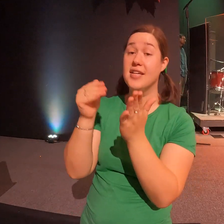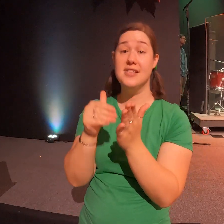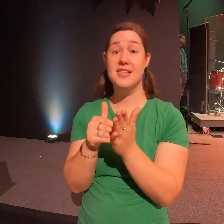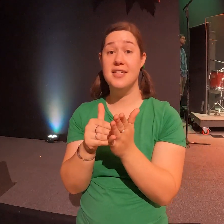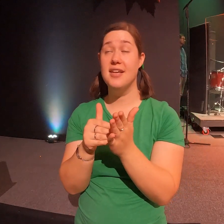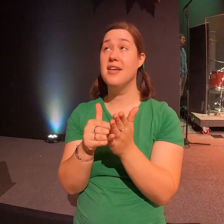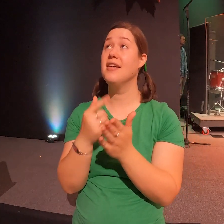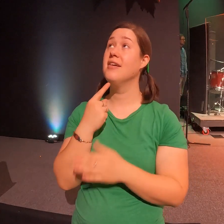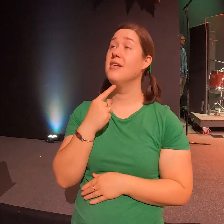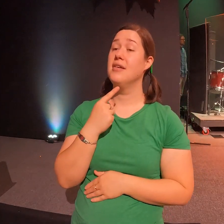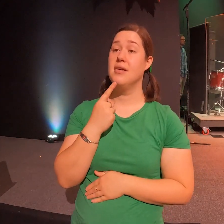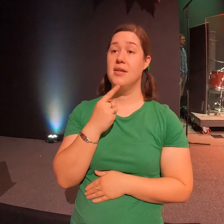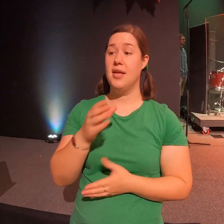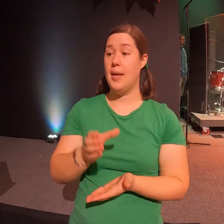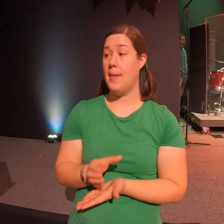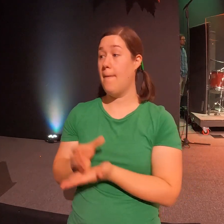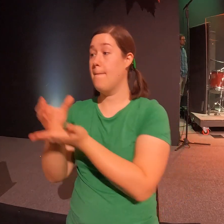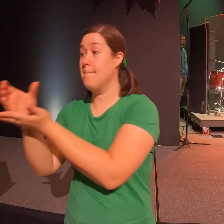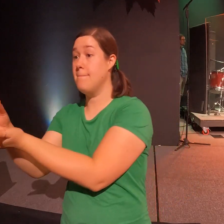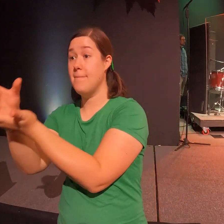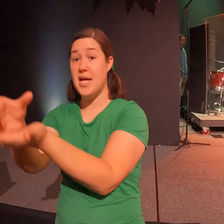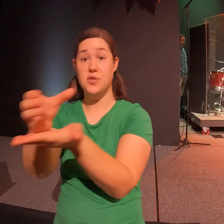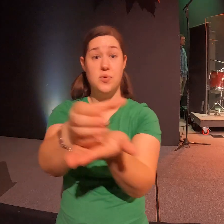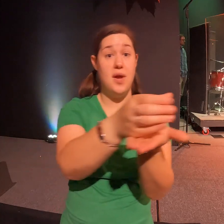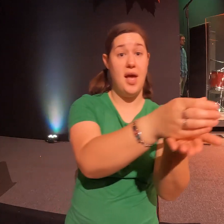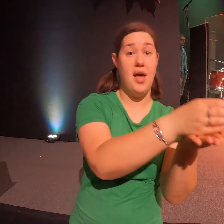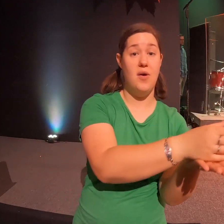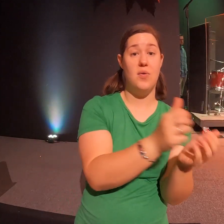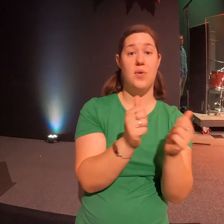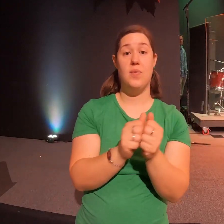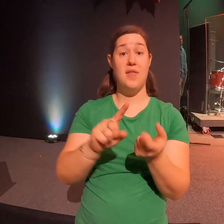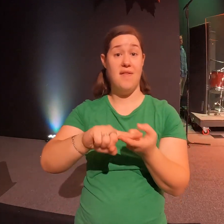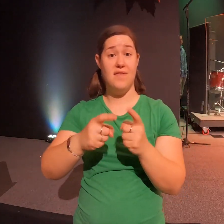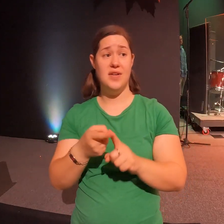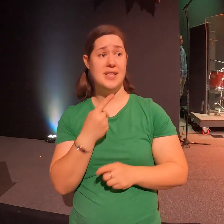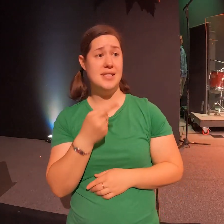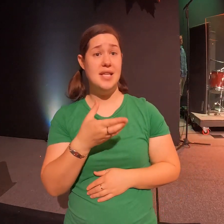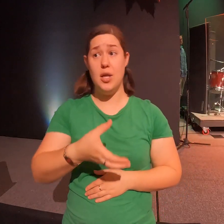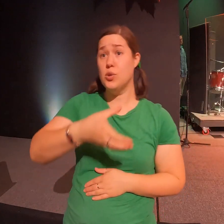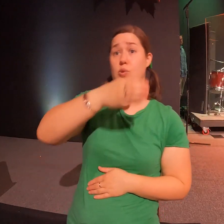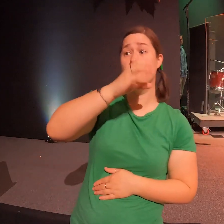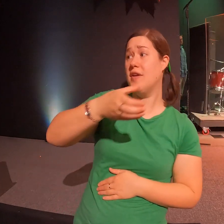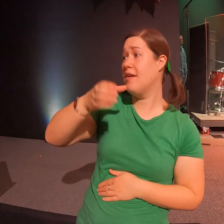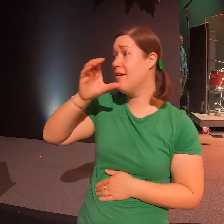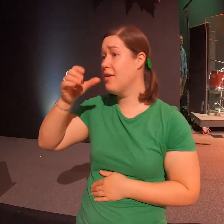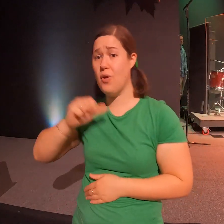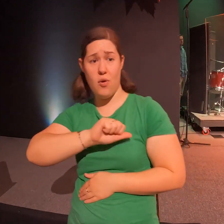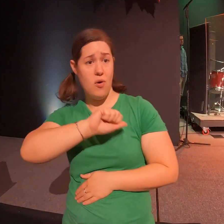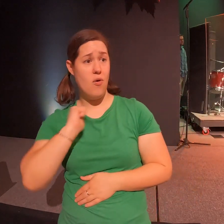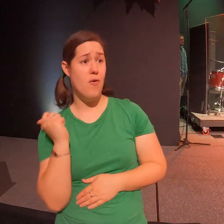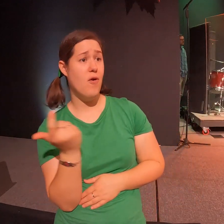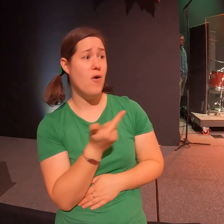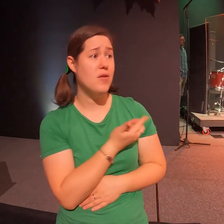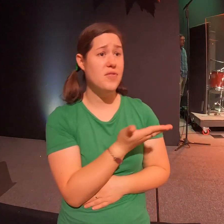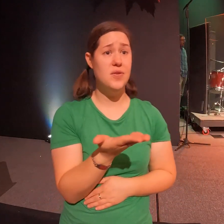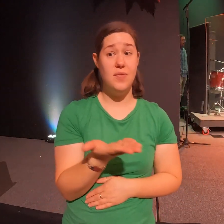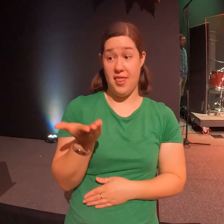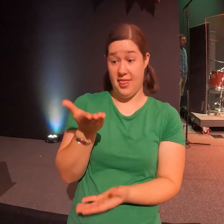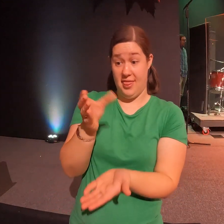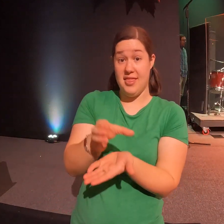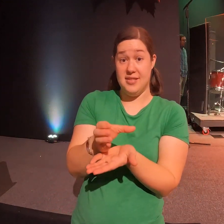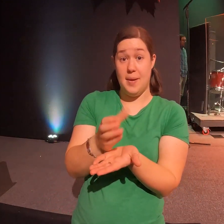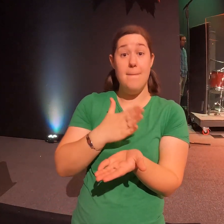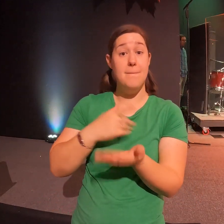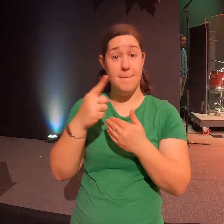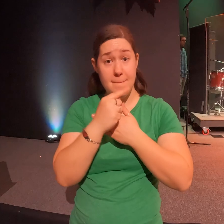and he gave it to and passed it around the table to his friends and said, "Take, drink, all of you. This is my blood." But it's a